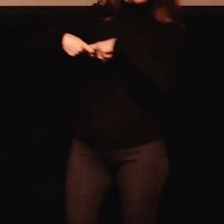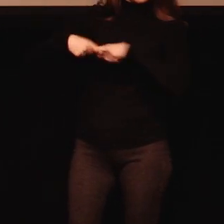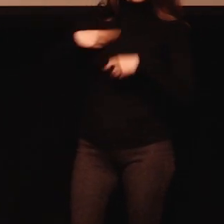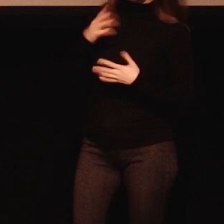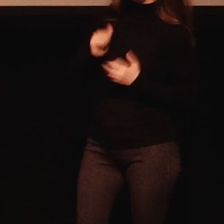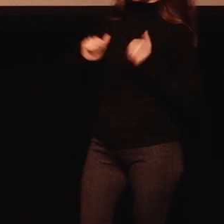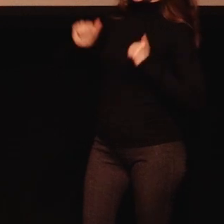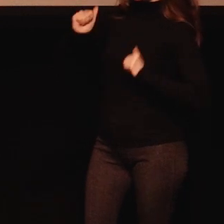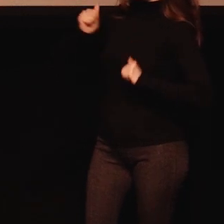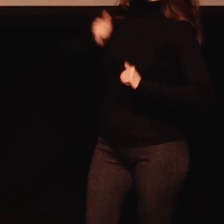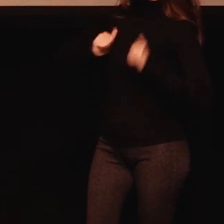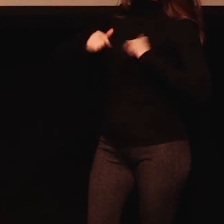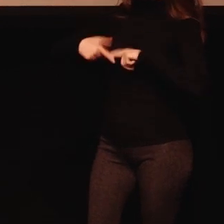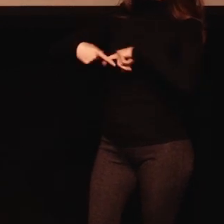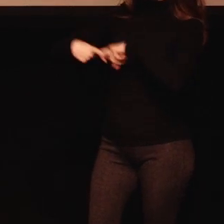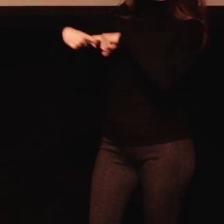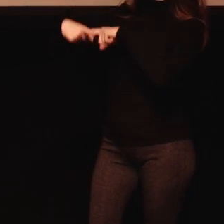Dramatic pause.